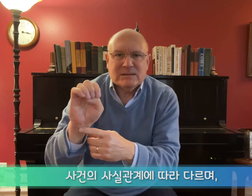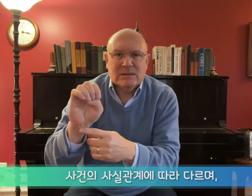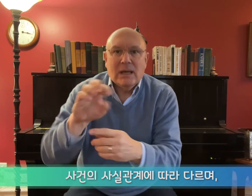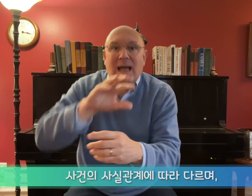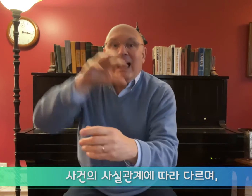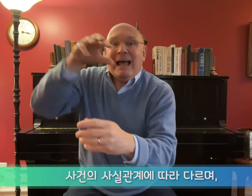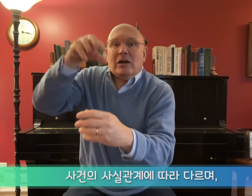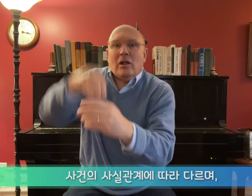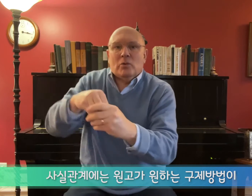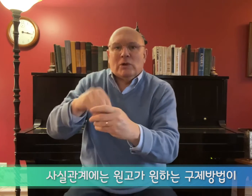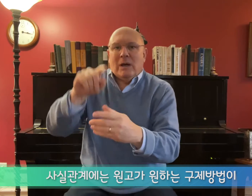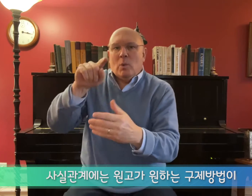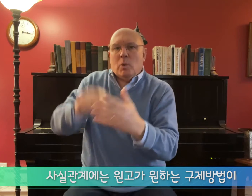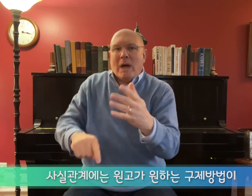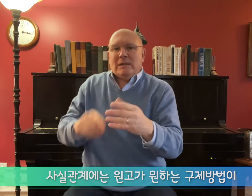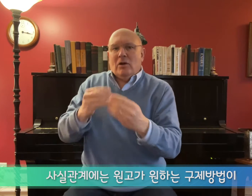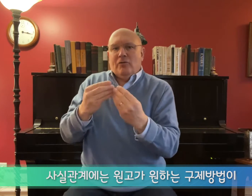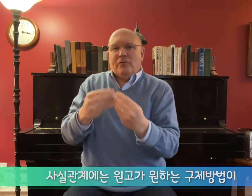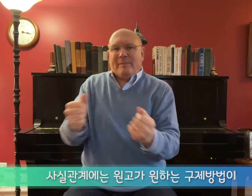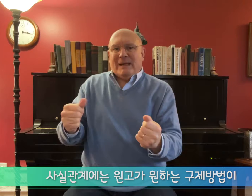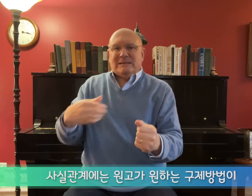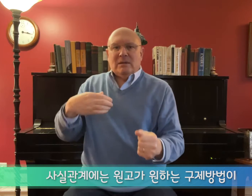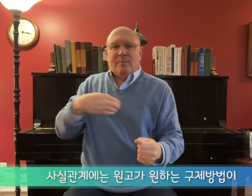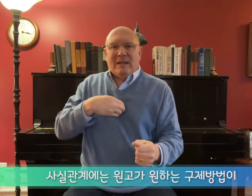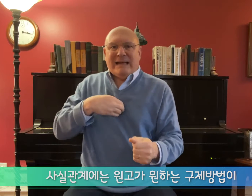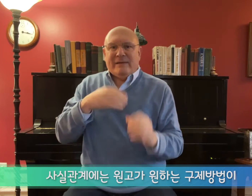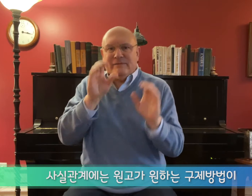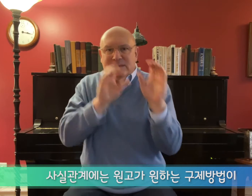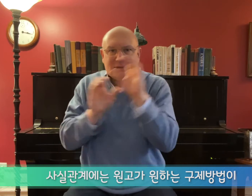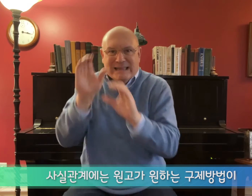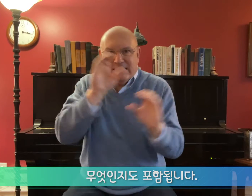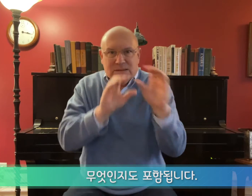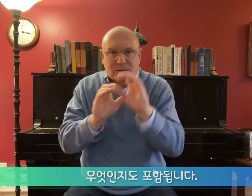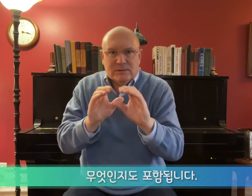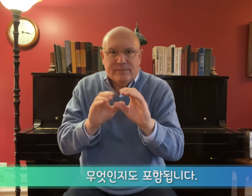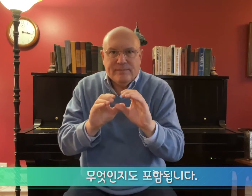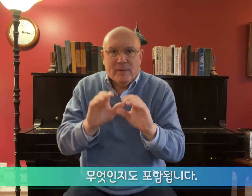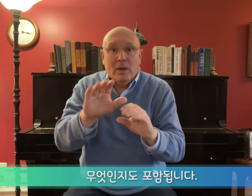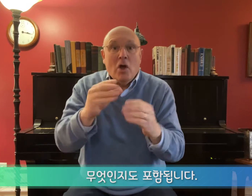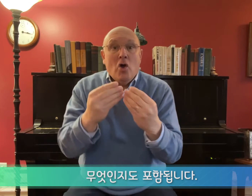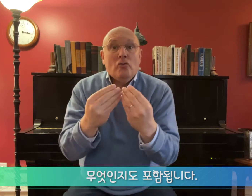case, including what remedies the plaintiff seeks.